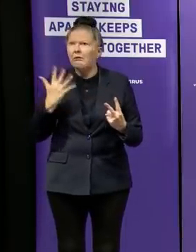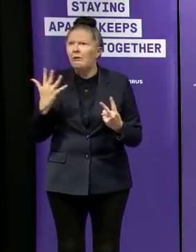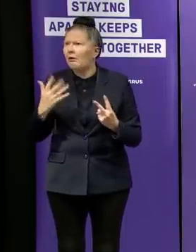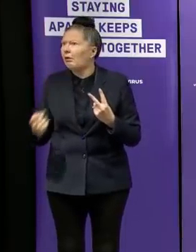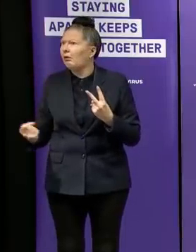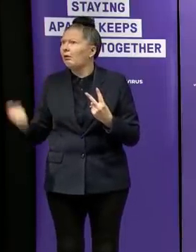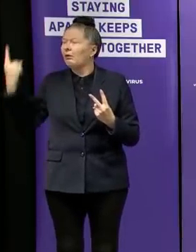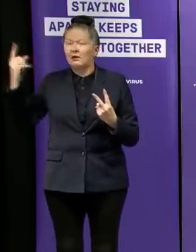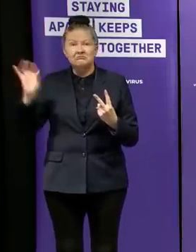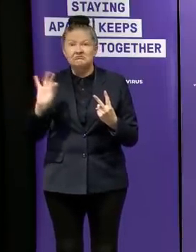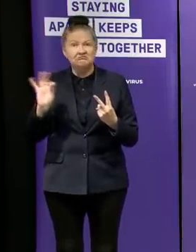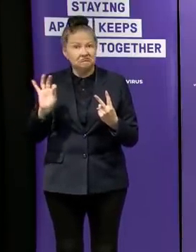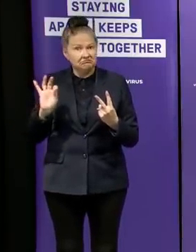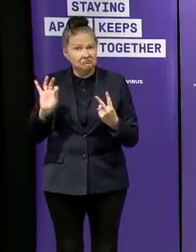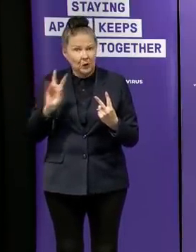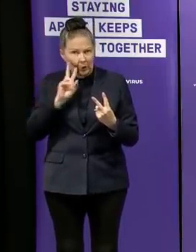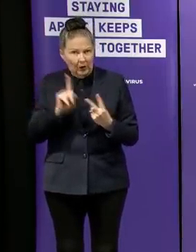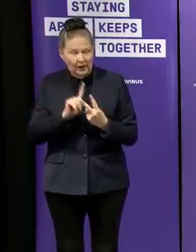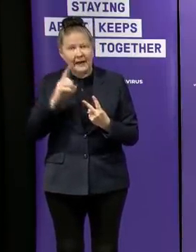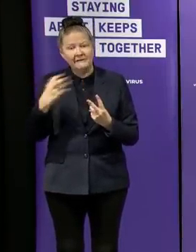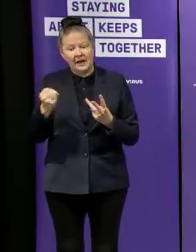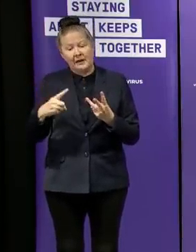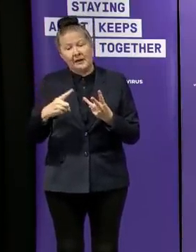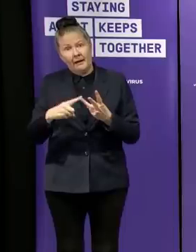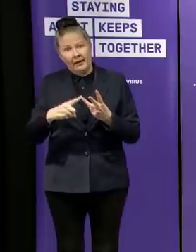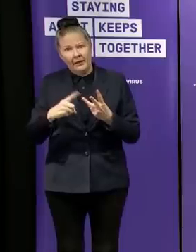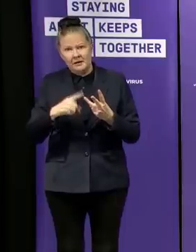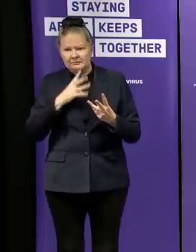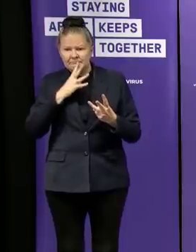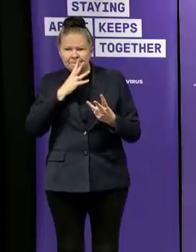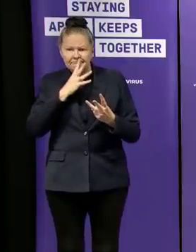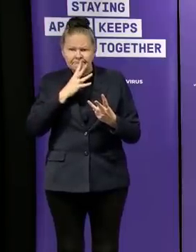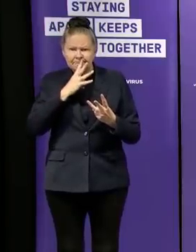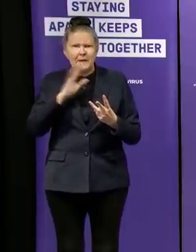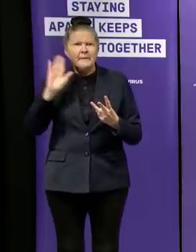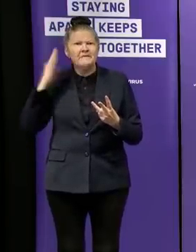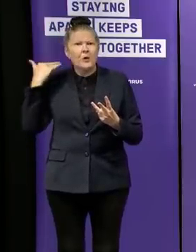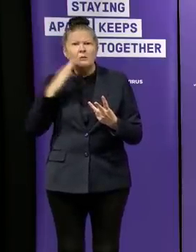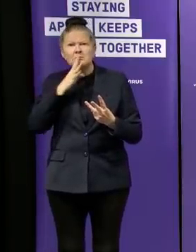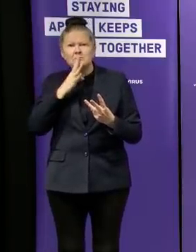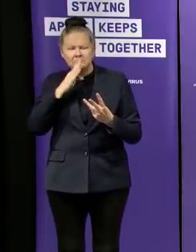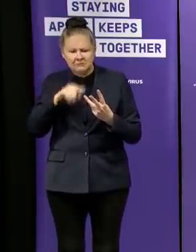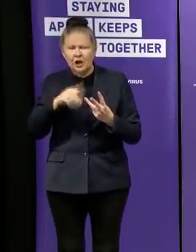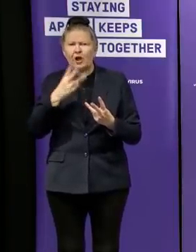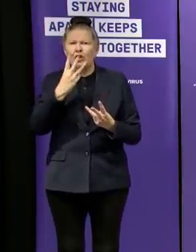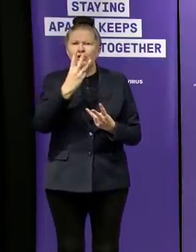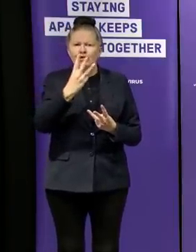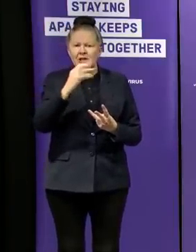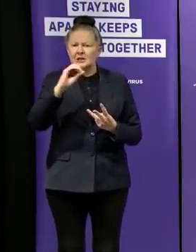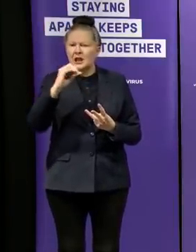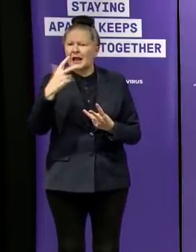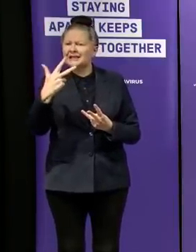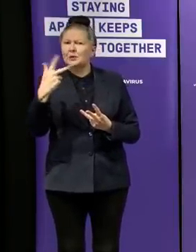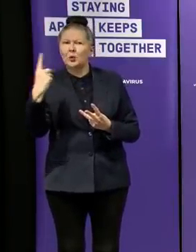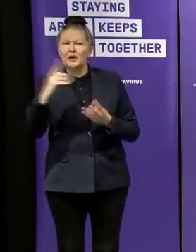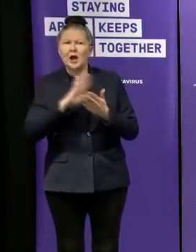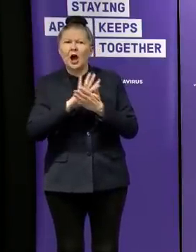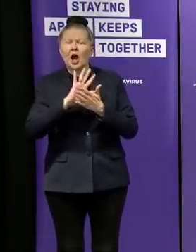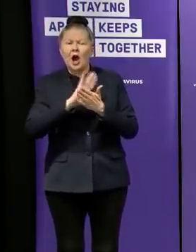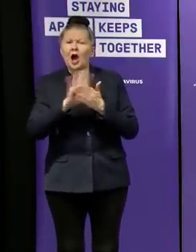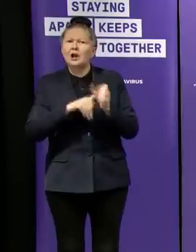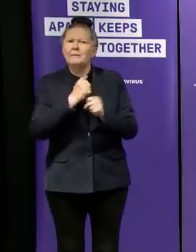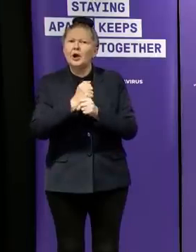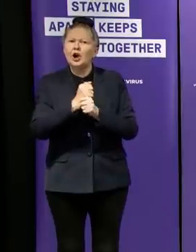cases. But we do have another mystery case that has been settled. It's for postcode 3081. That's Heidelberg Heights,